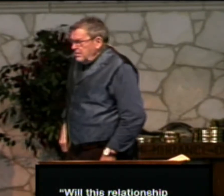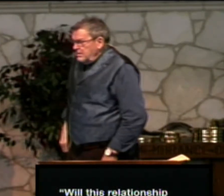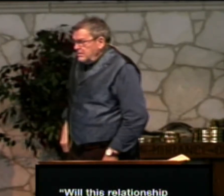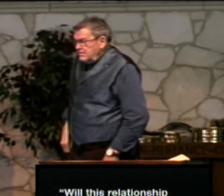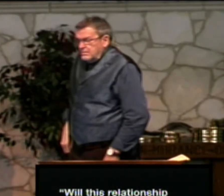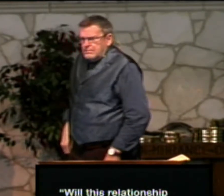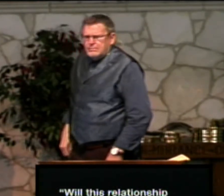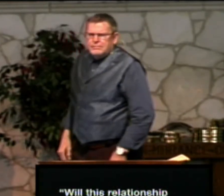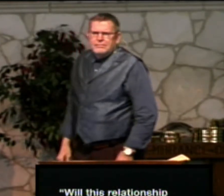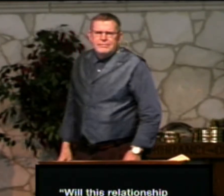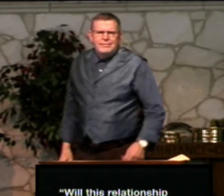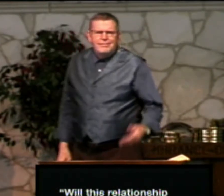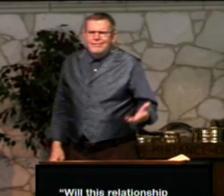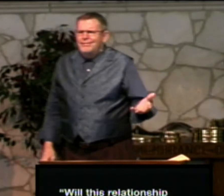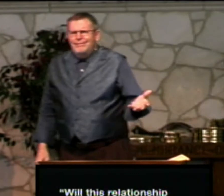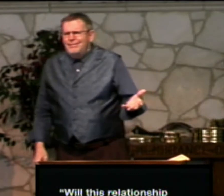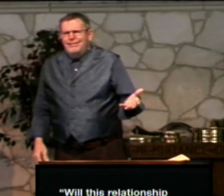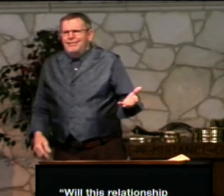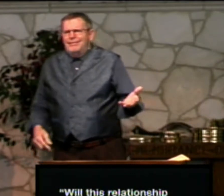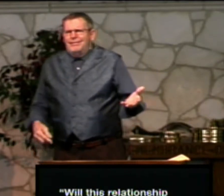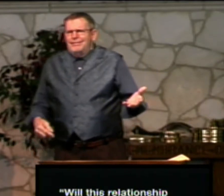succeed?